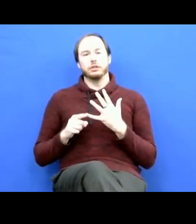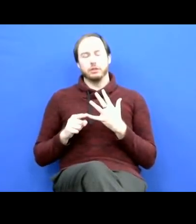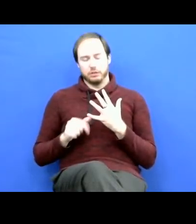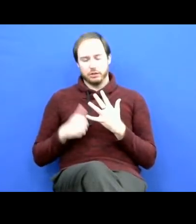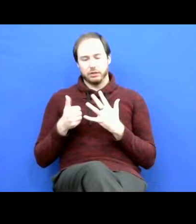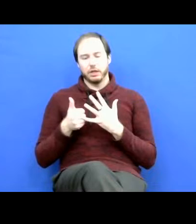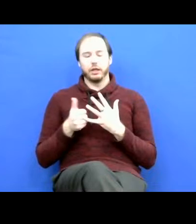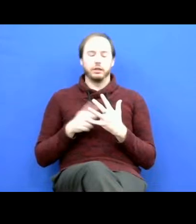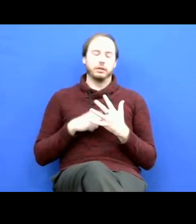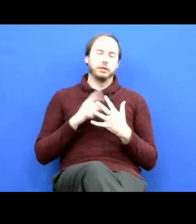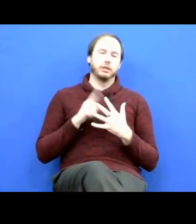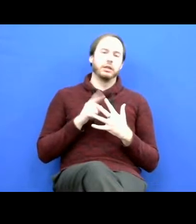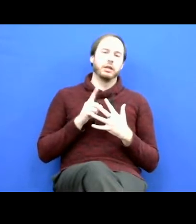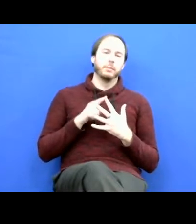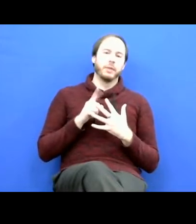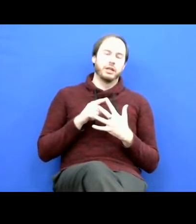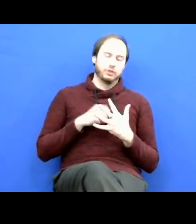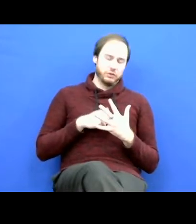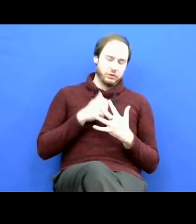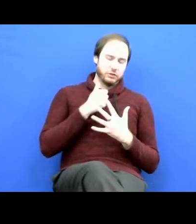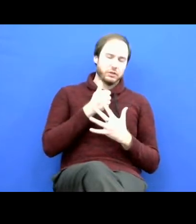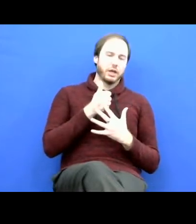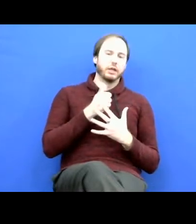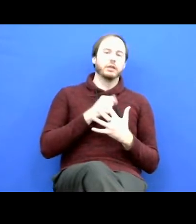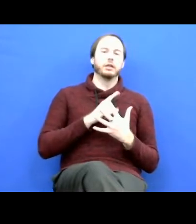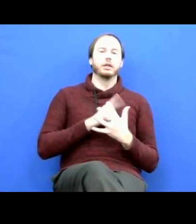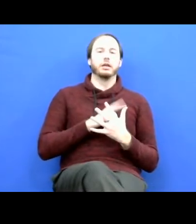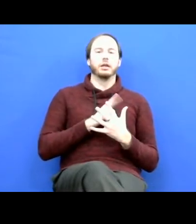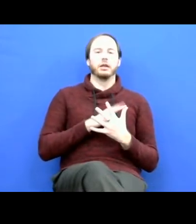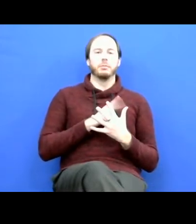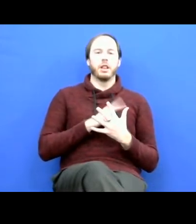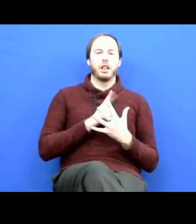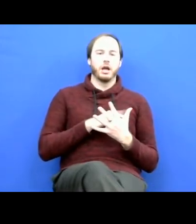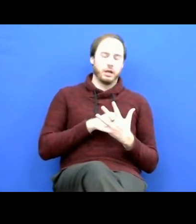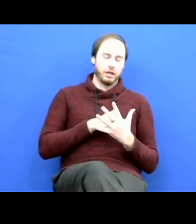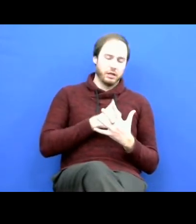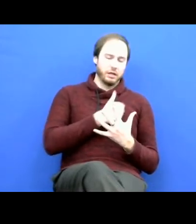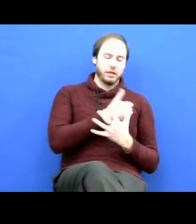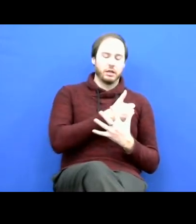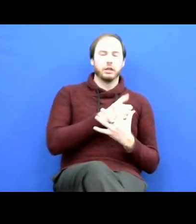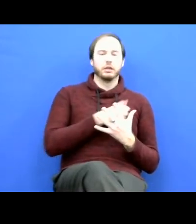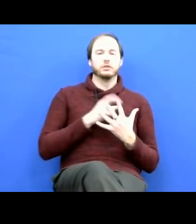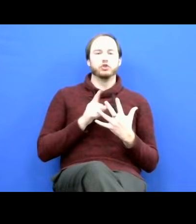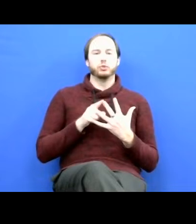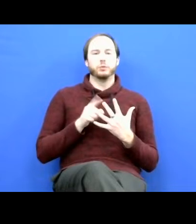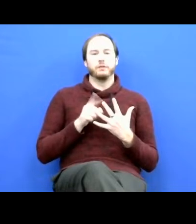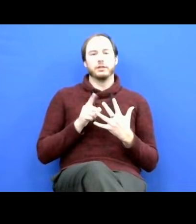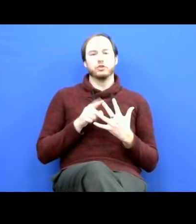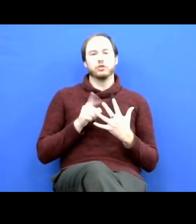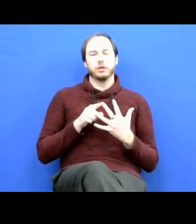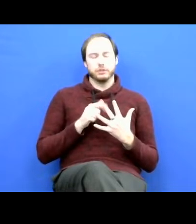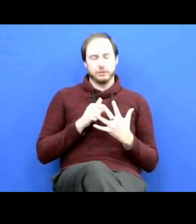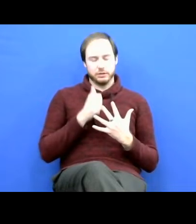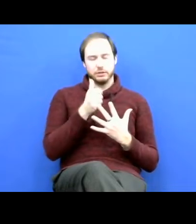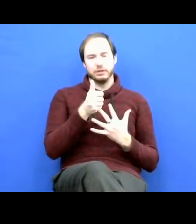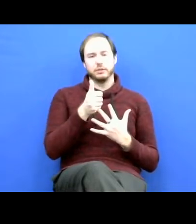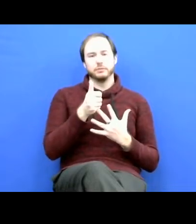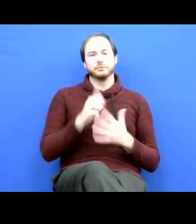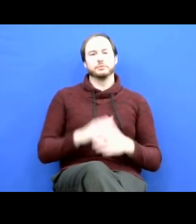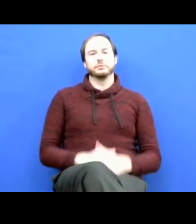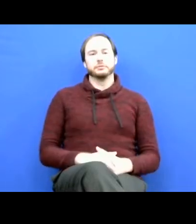Bolsner, Aye. Councilmember Page, Aye. Councilmember Belanca. Aye. Supervisor Schultz.